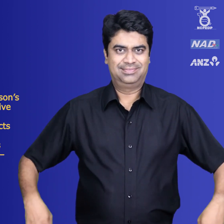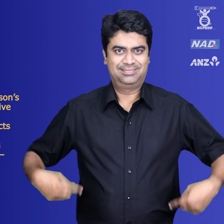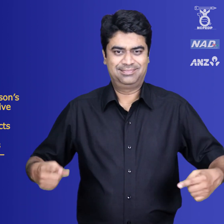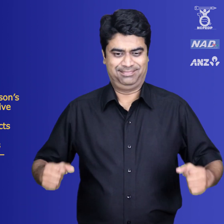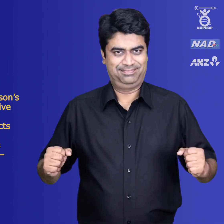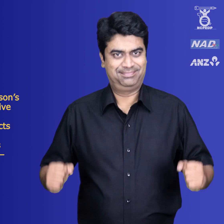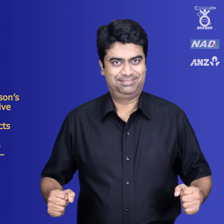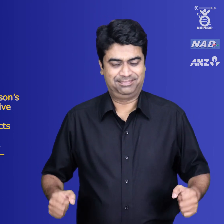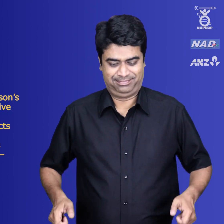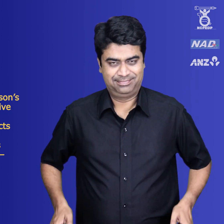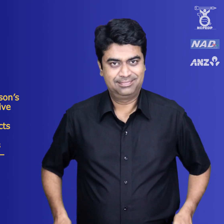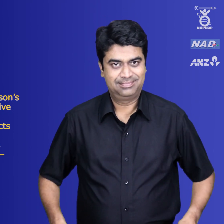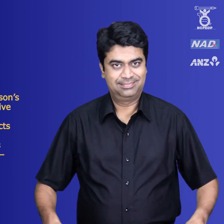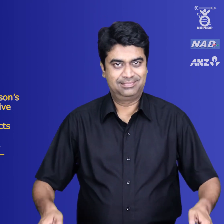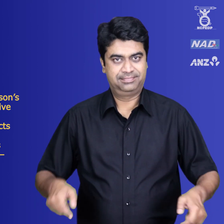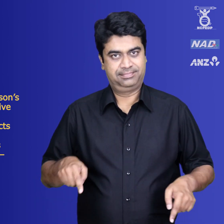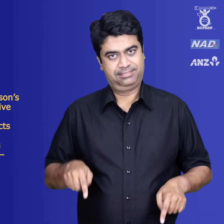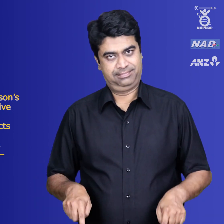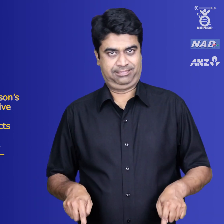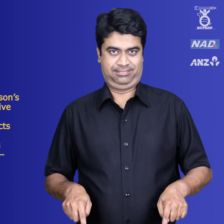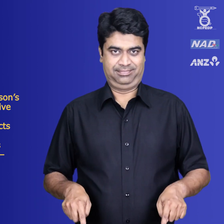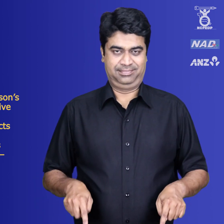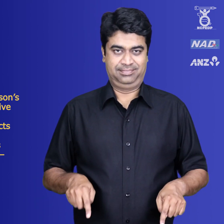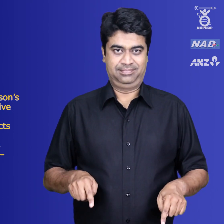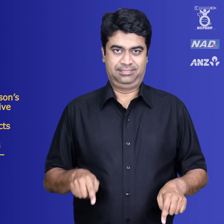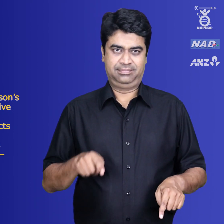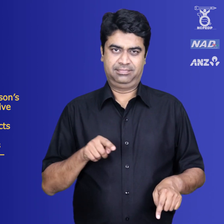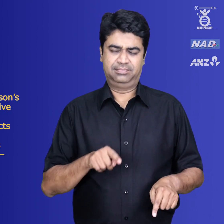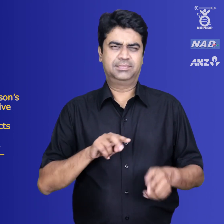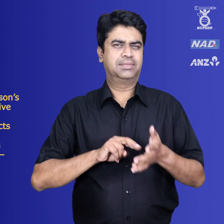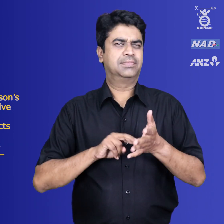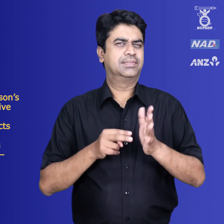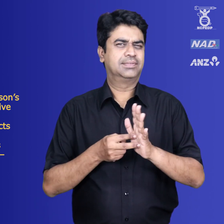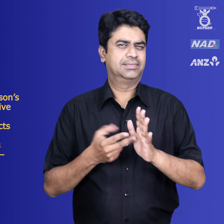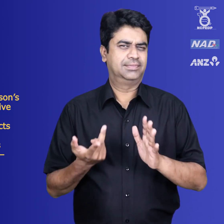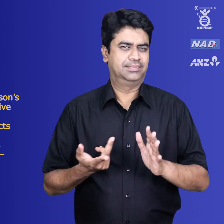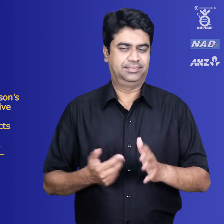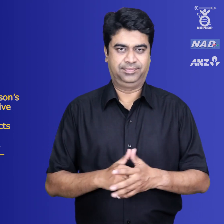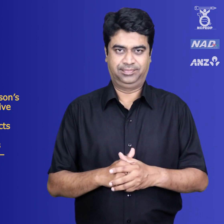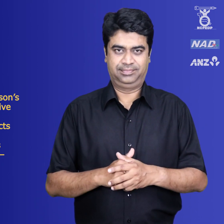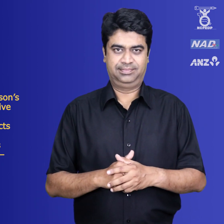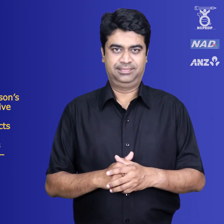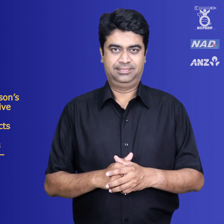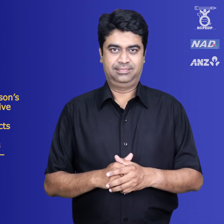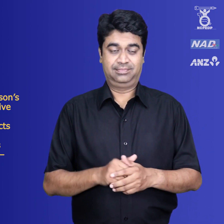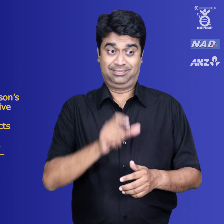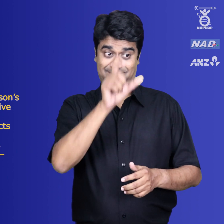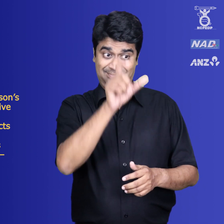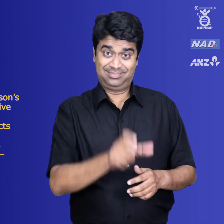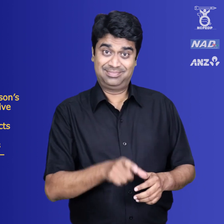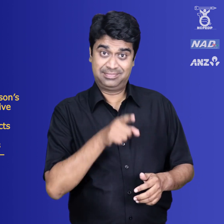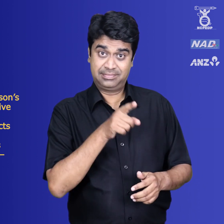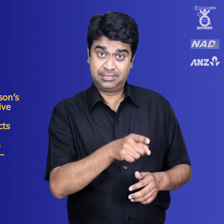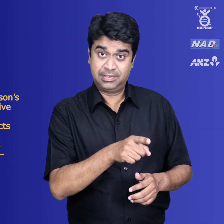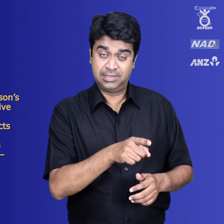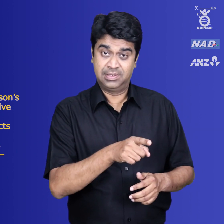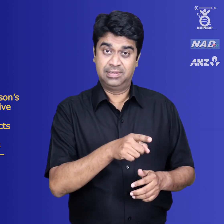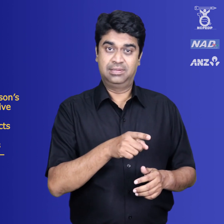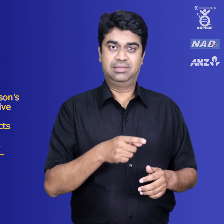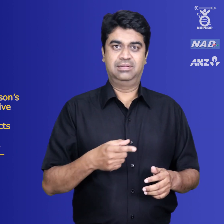Locomotor disability. A person's inability to execute distinctive activities associated with